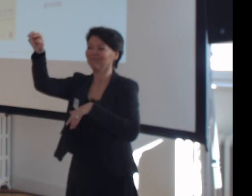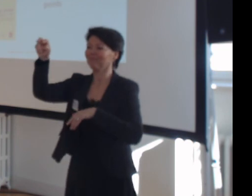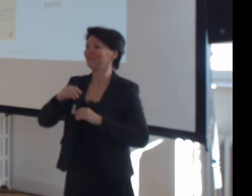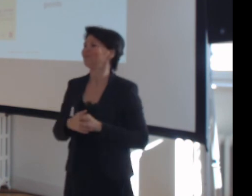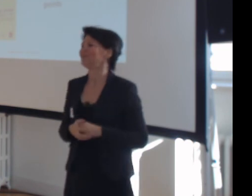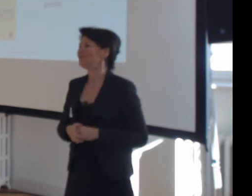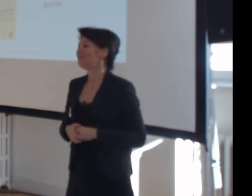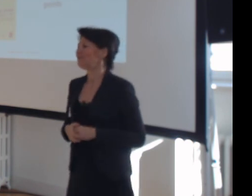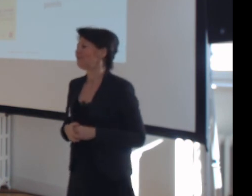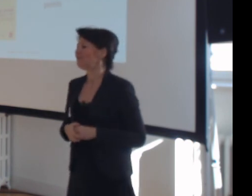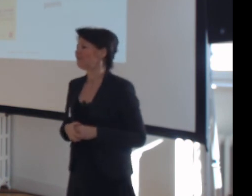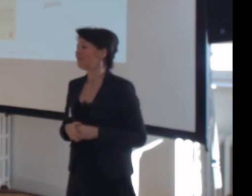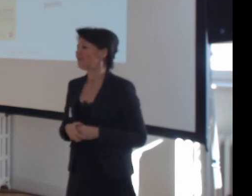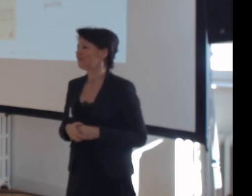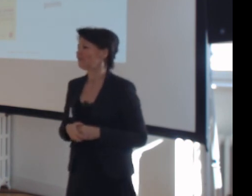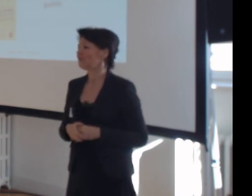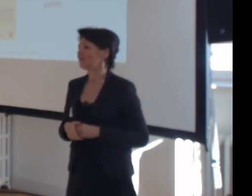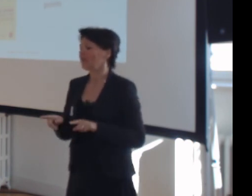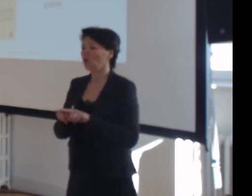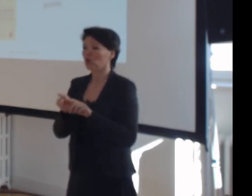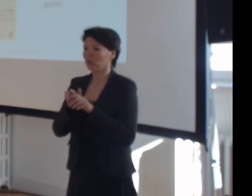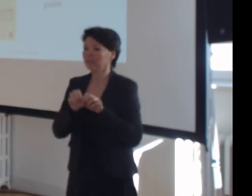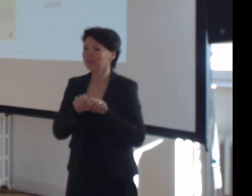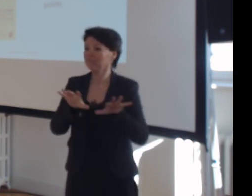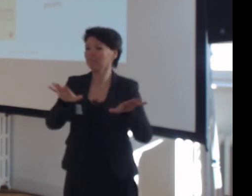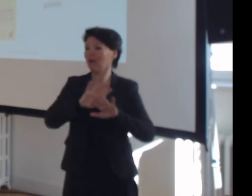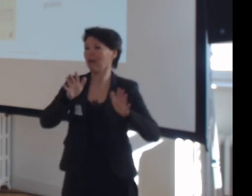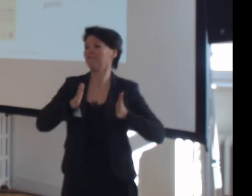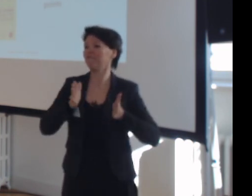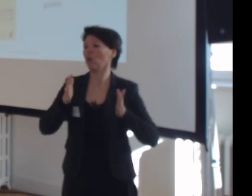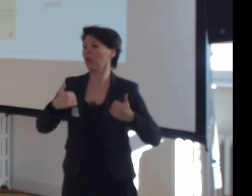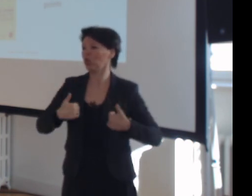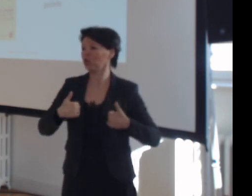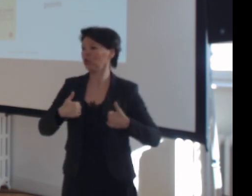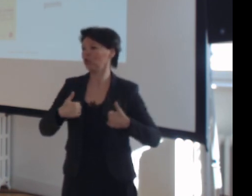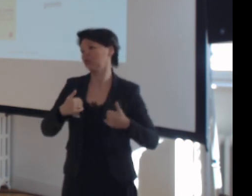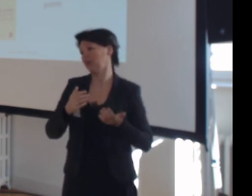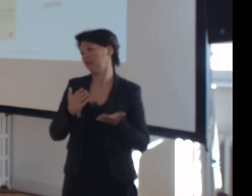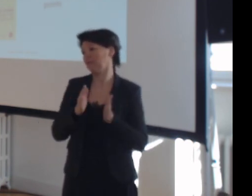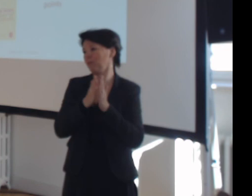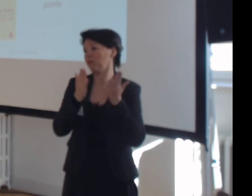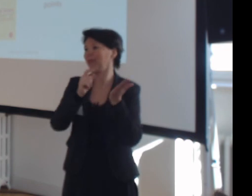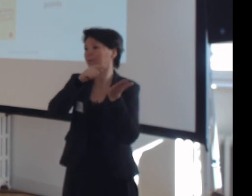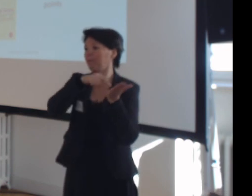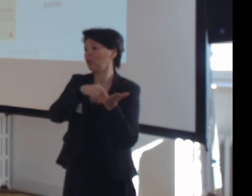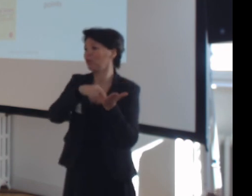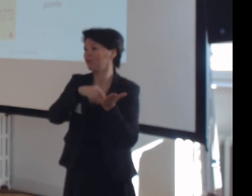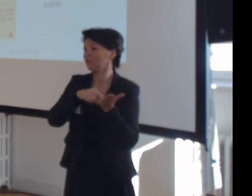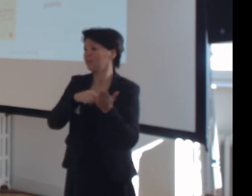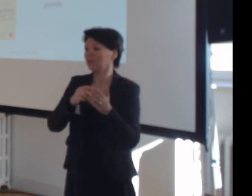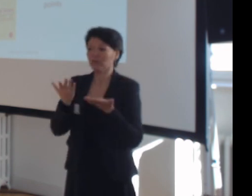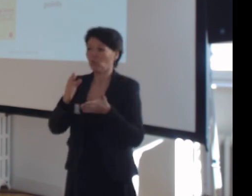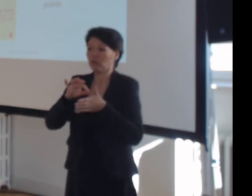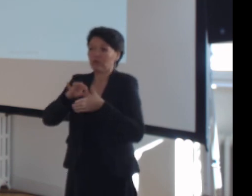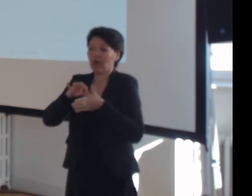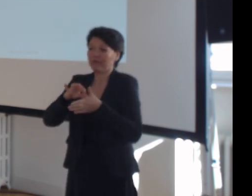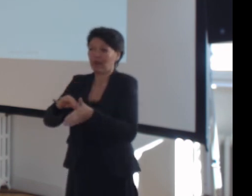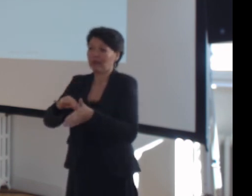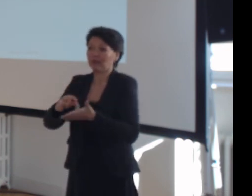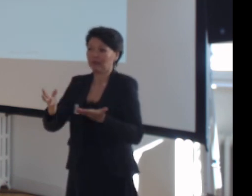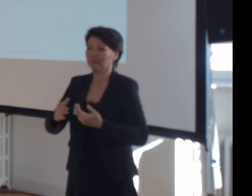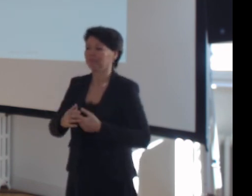back. And we also distributed it to all our volunteers and who wants to work with. It's really a manual.